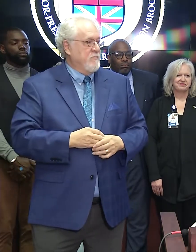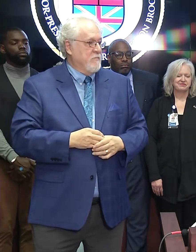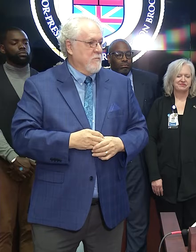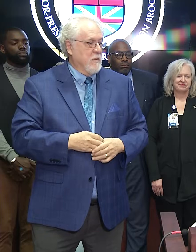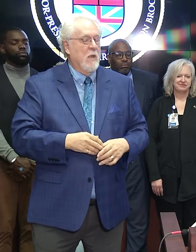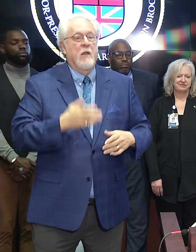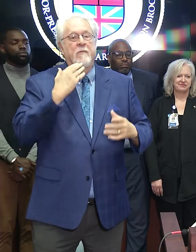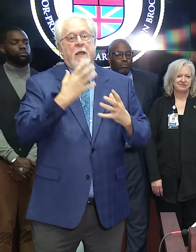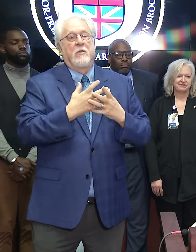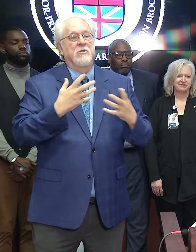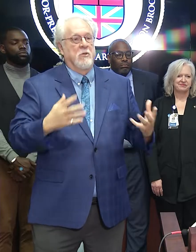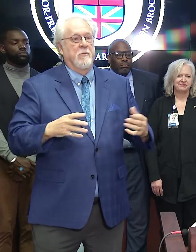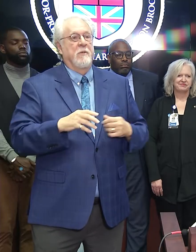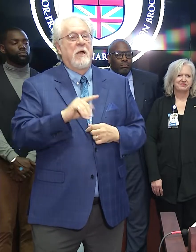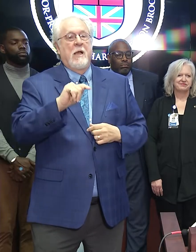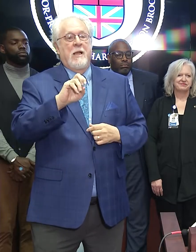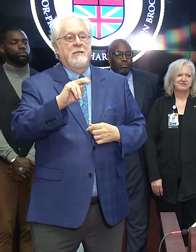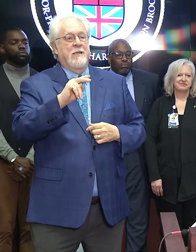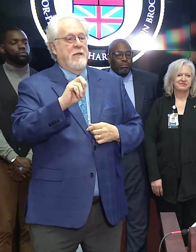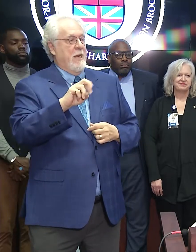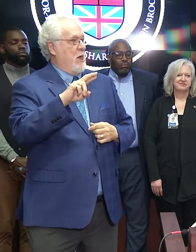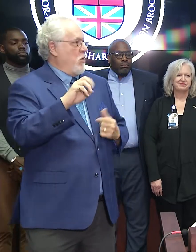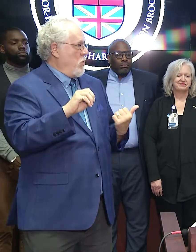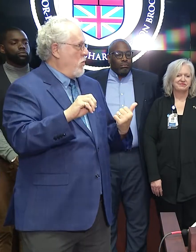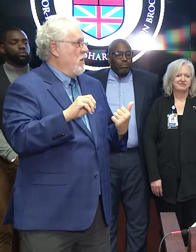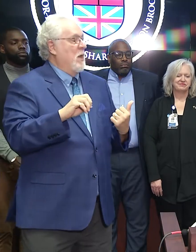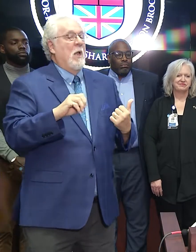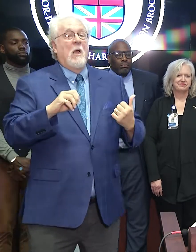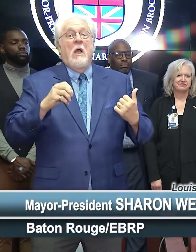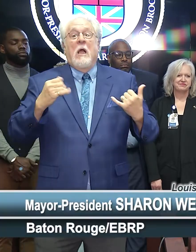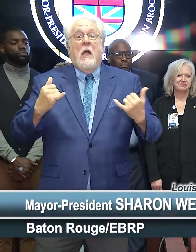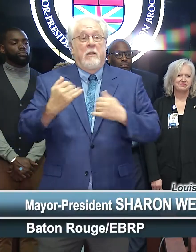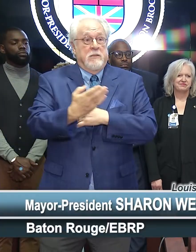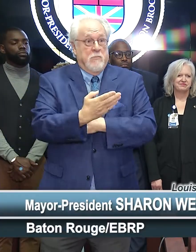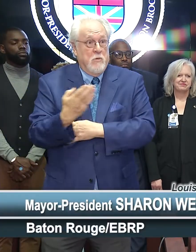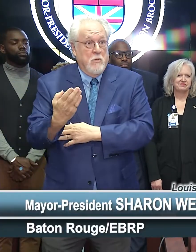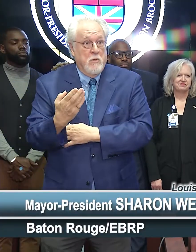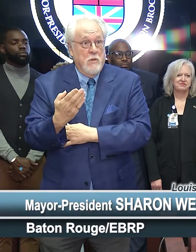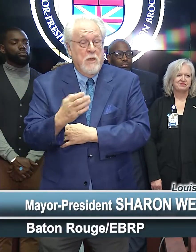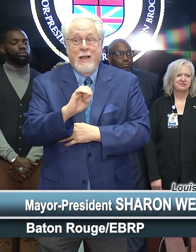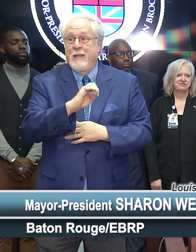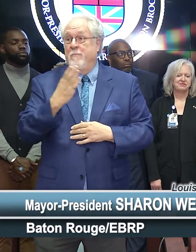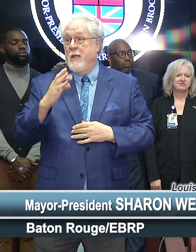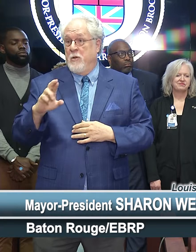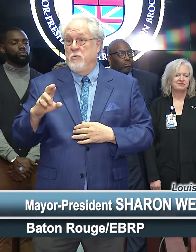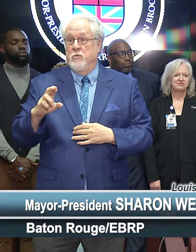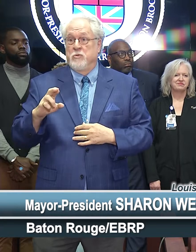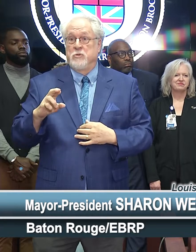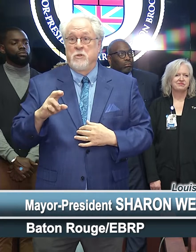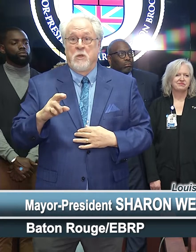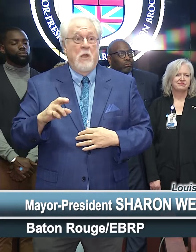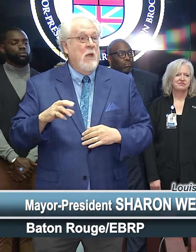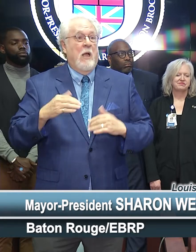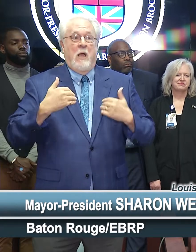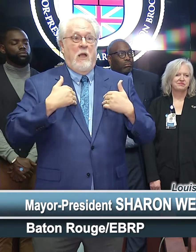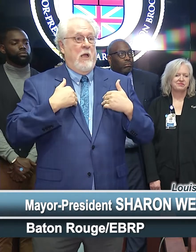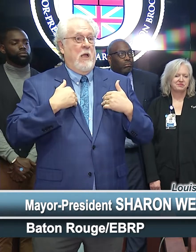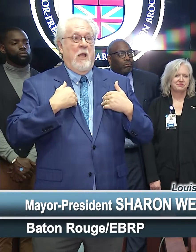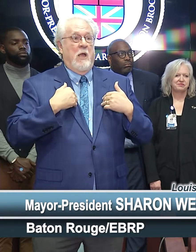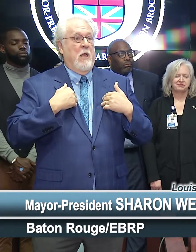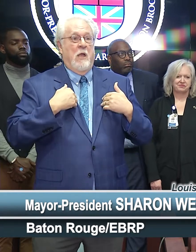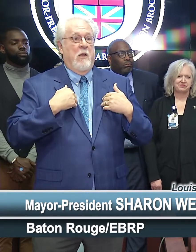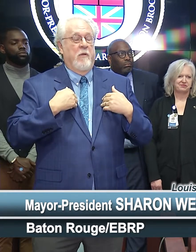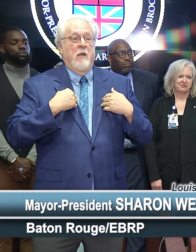Thank you so much, Mr. Tanero. Again, as of this morning, East Baton Rouge Parish does not have